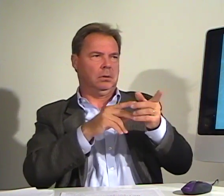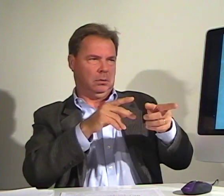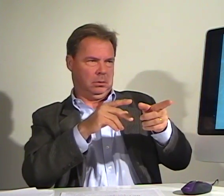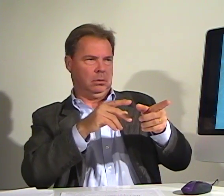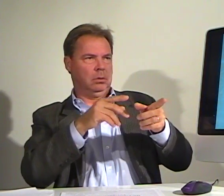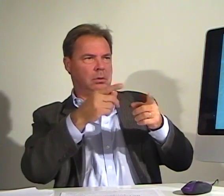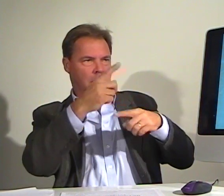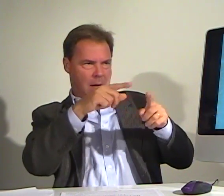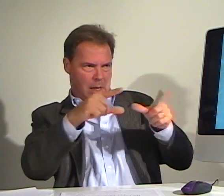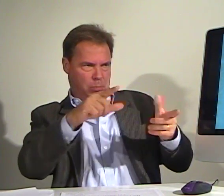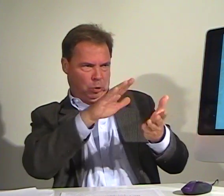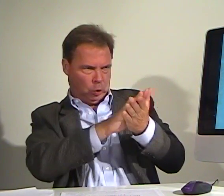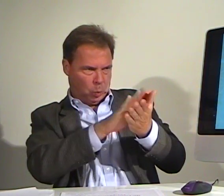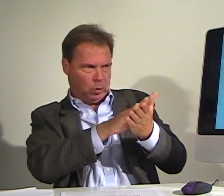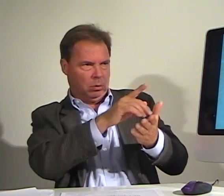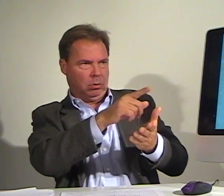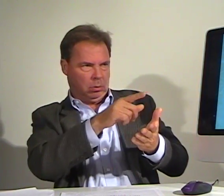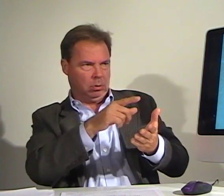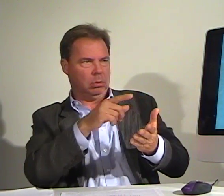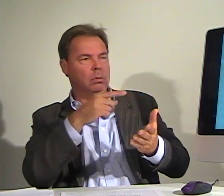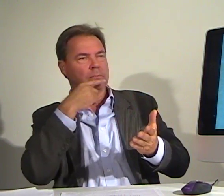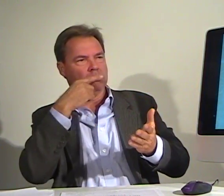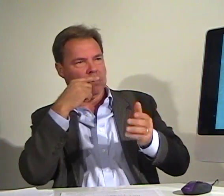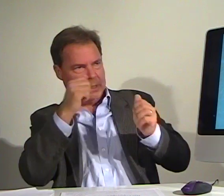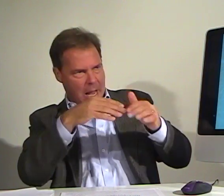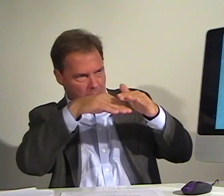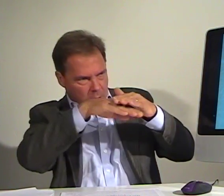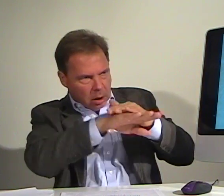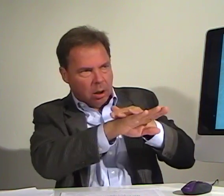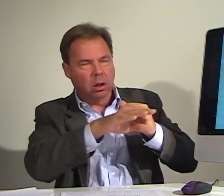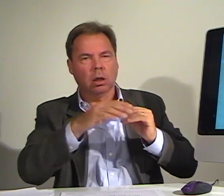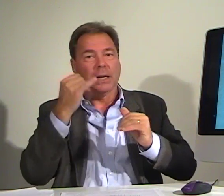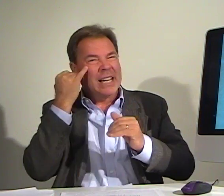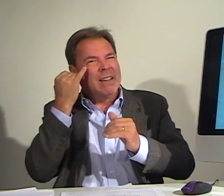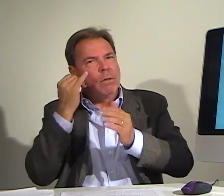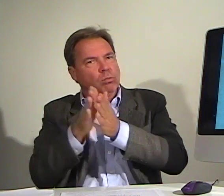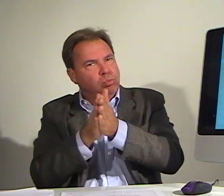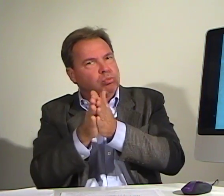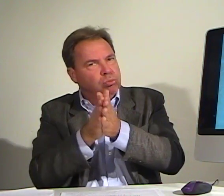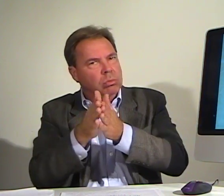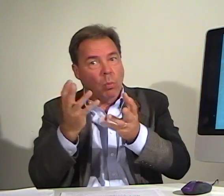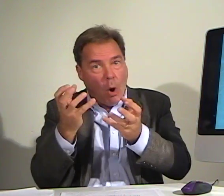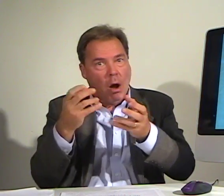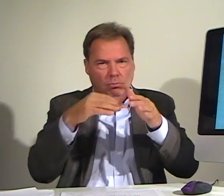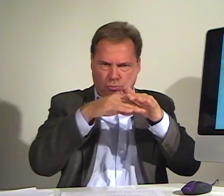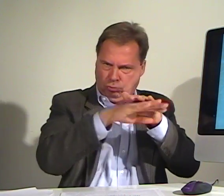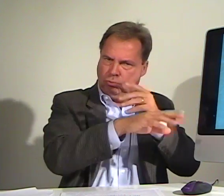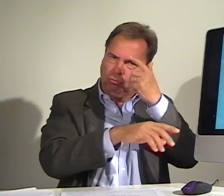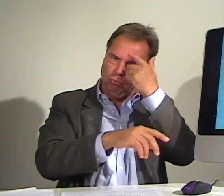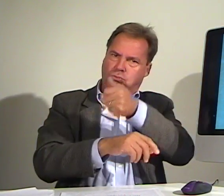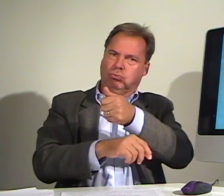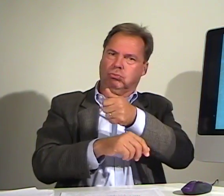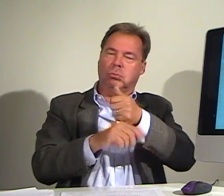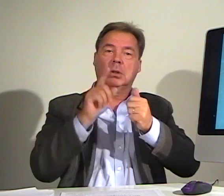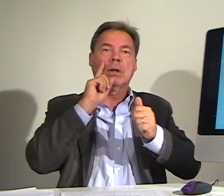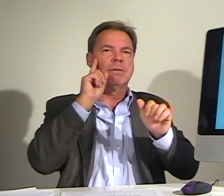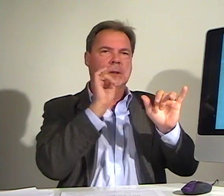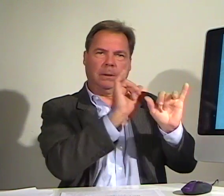reverse integration where they become sign language schools and hearing students could enroll in the sign language schools if